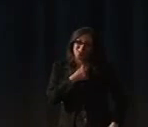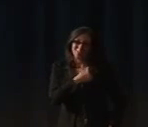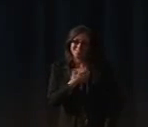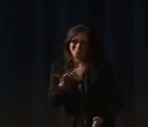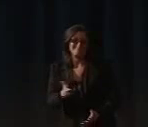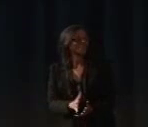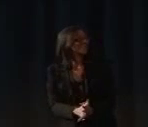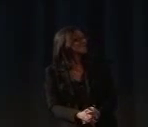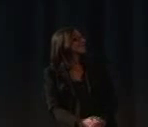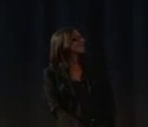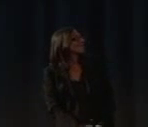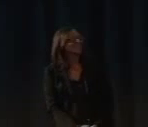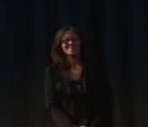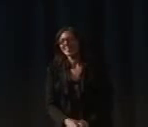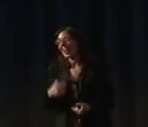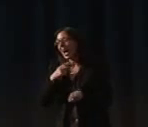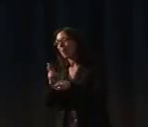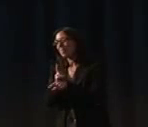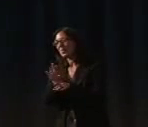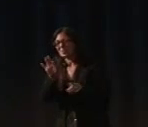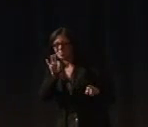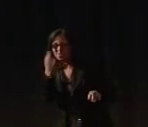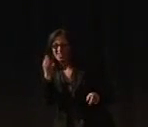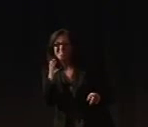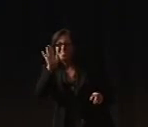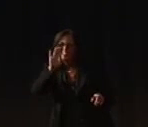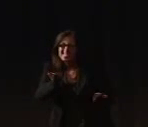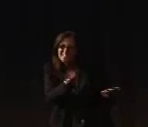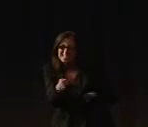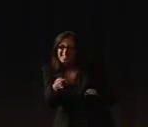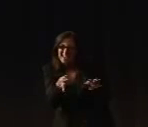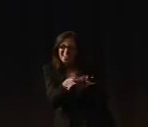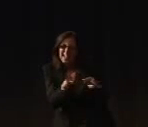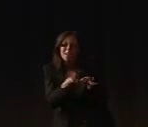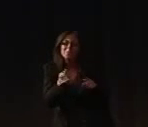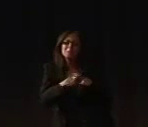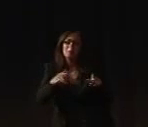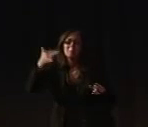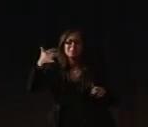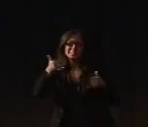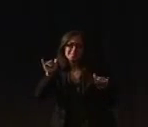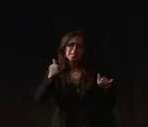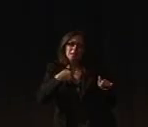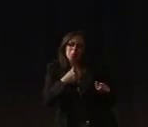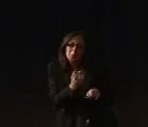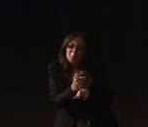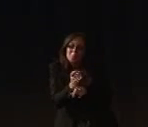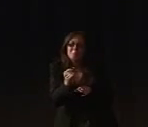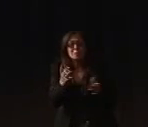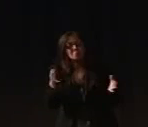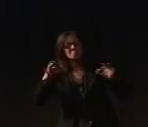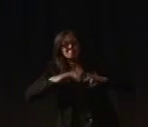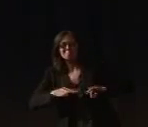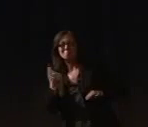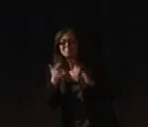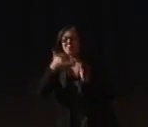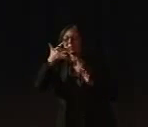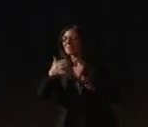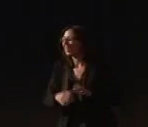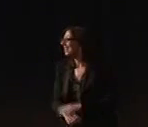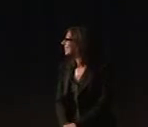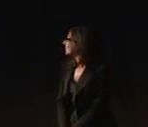this dead language, but it's still useful for some time. And this is just a few, so that you see, you get an idea of